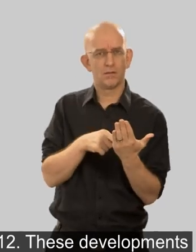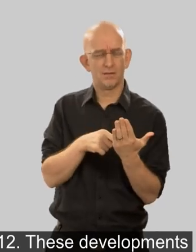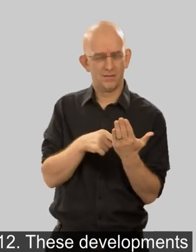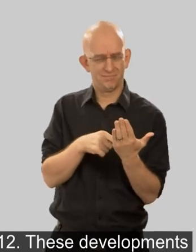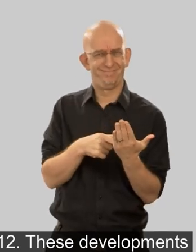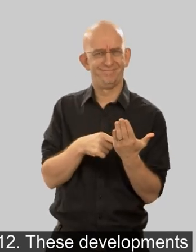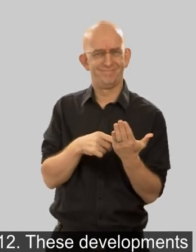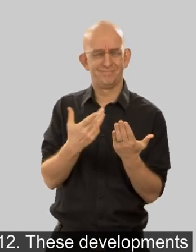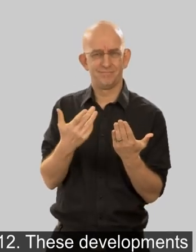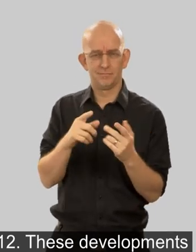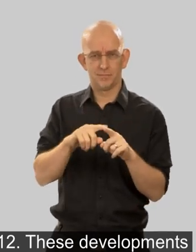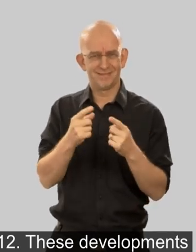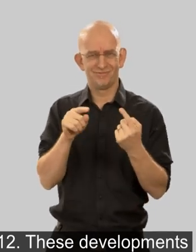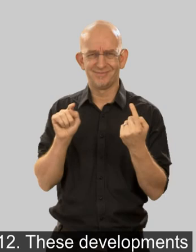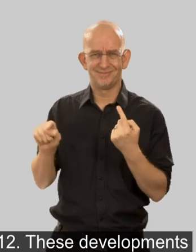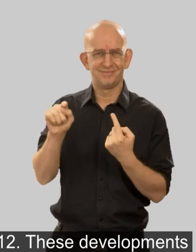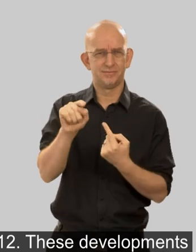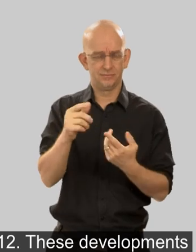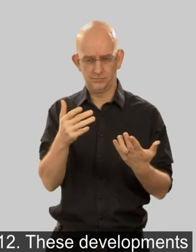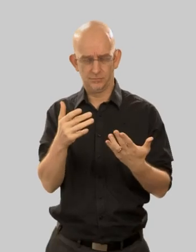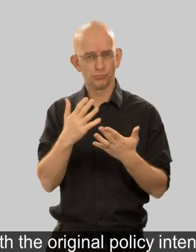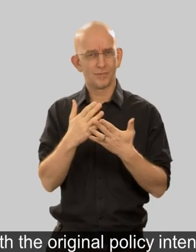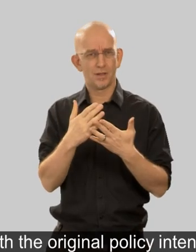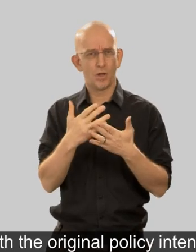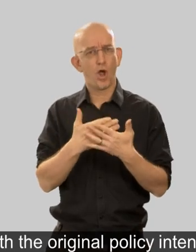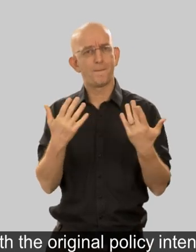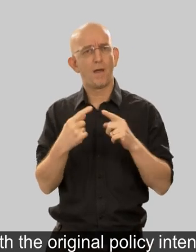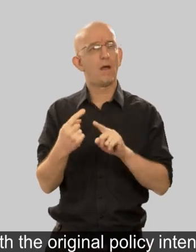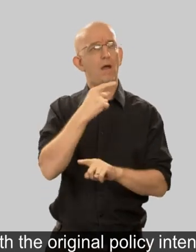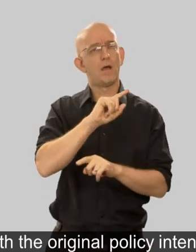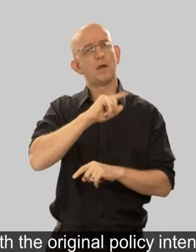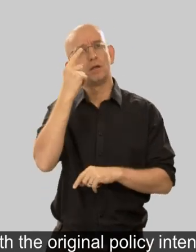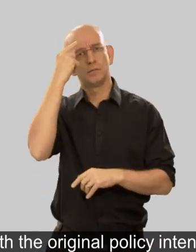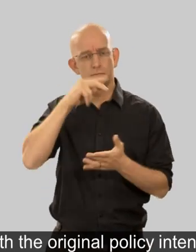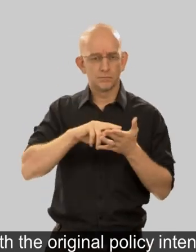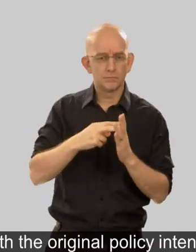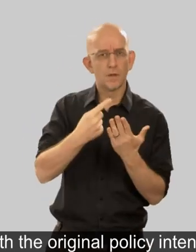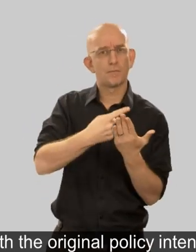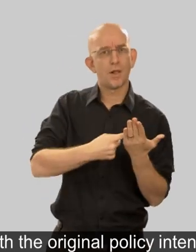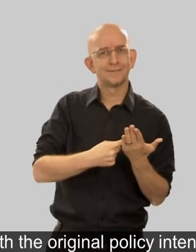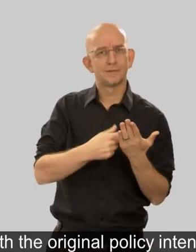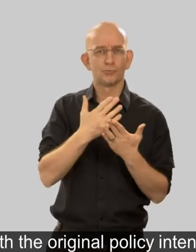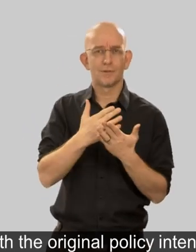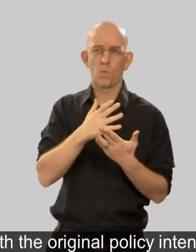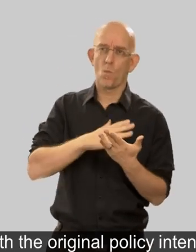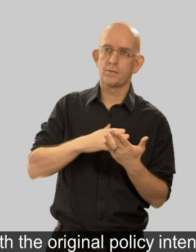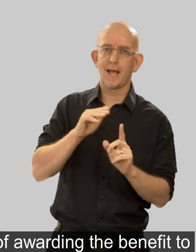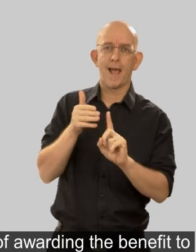These developments are inconsistent with the original policy intent of awarding